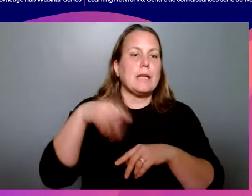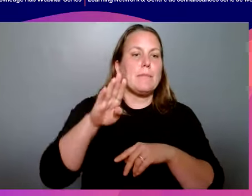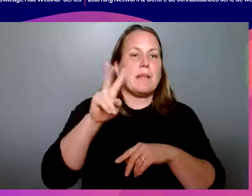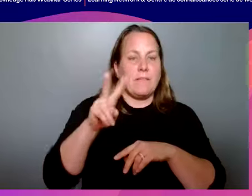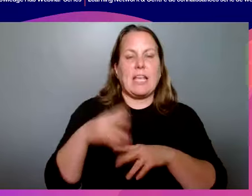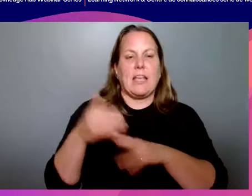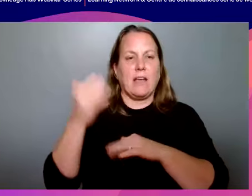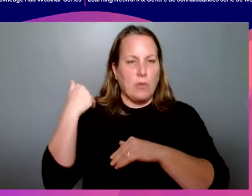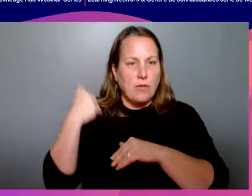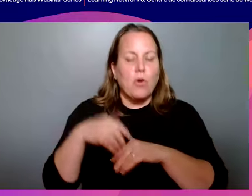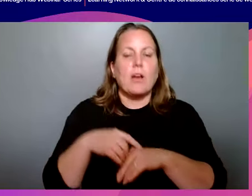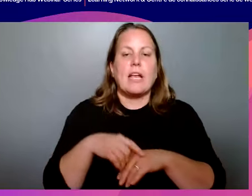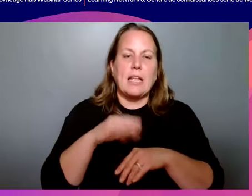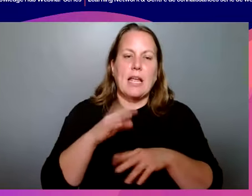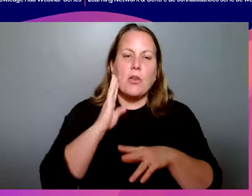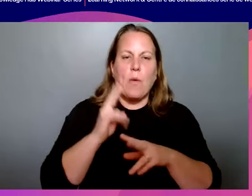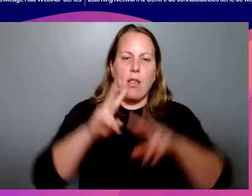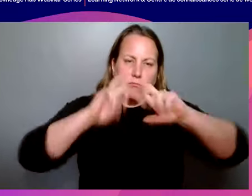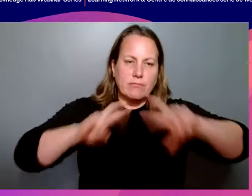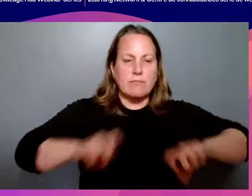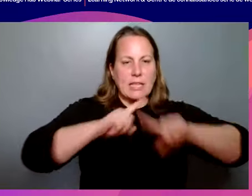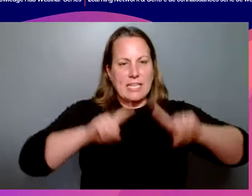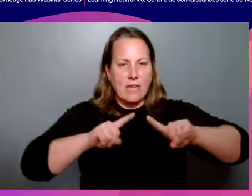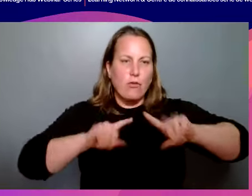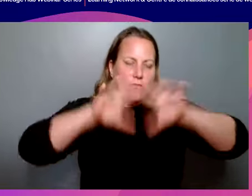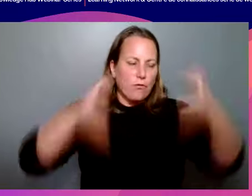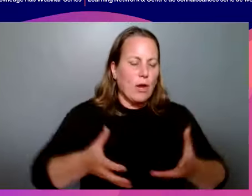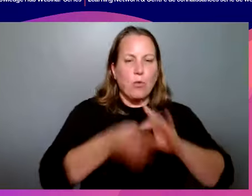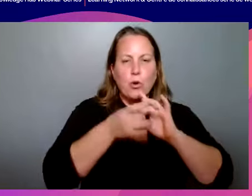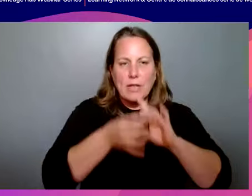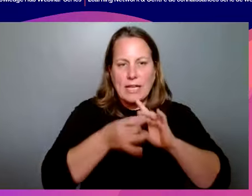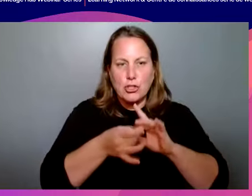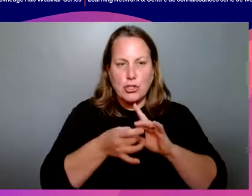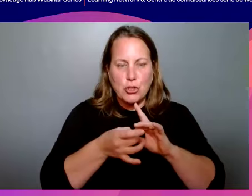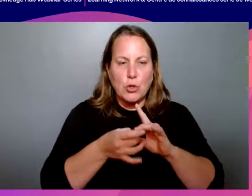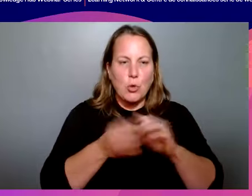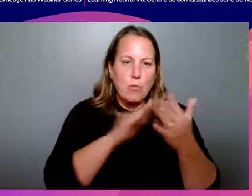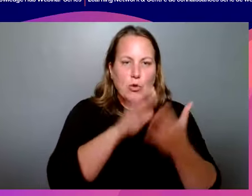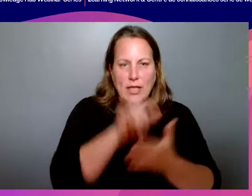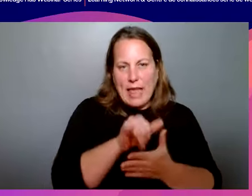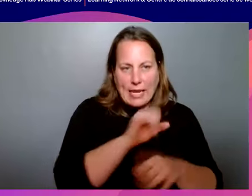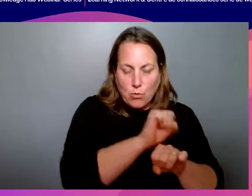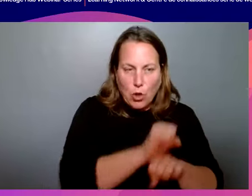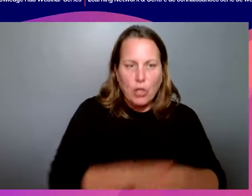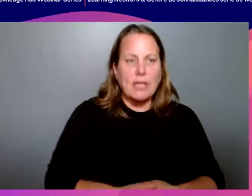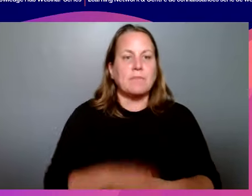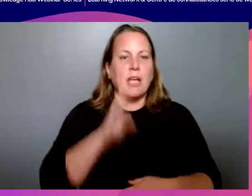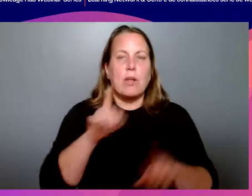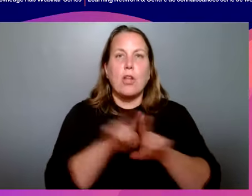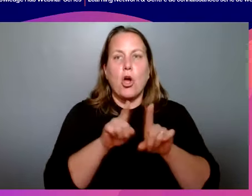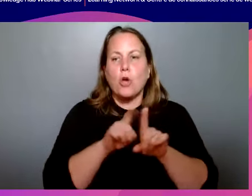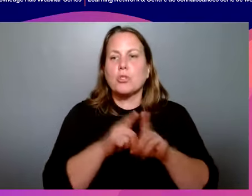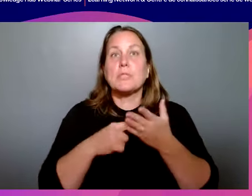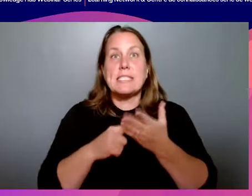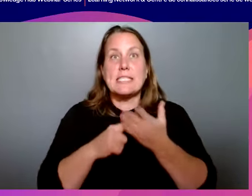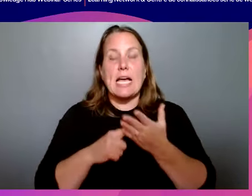frameworks addressing harassment and violence at work. I will define microaggressions as a form of gender-based violence